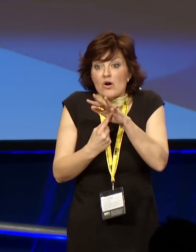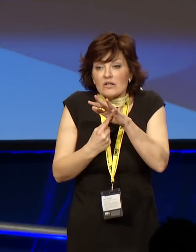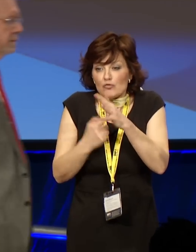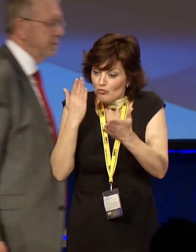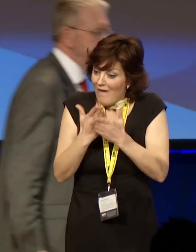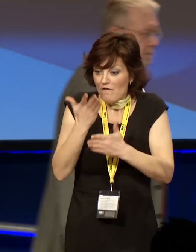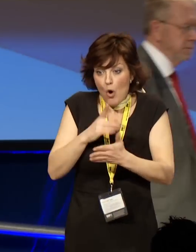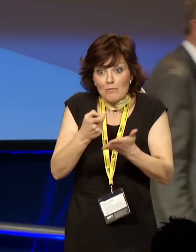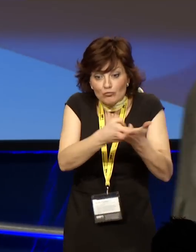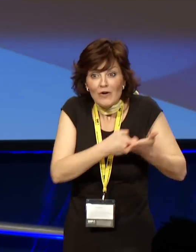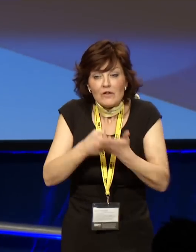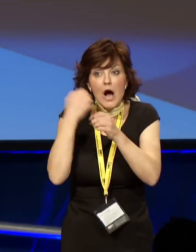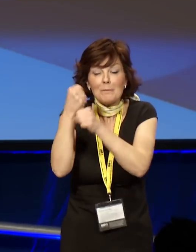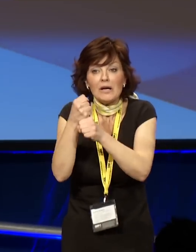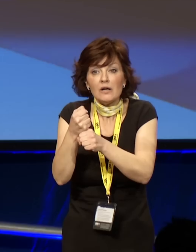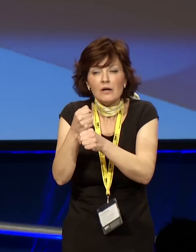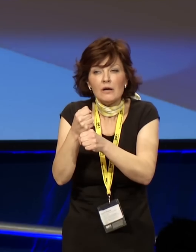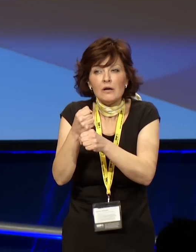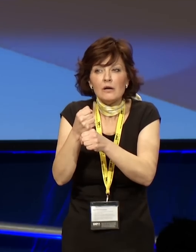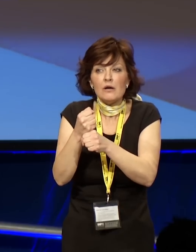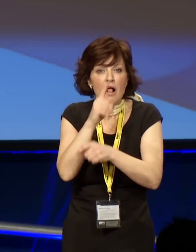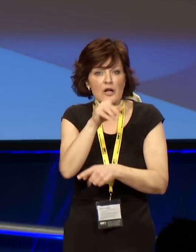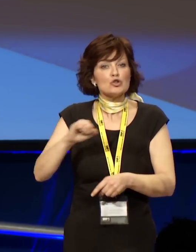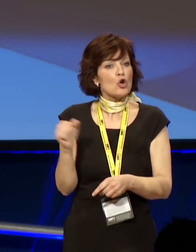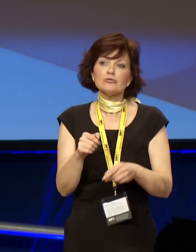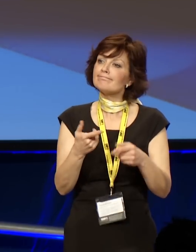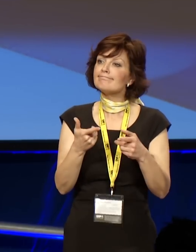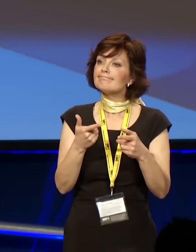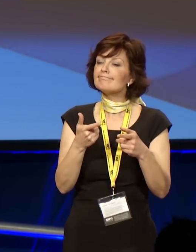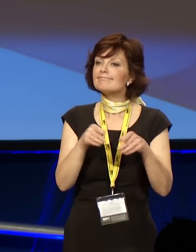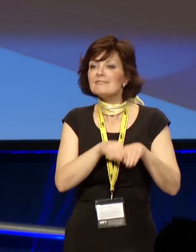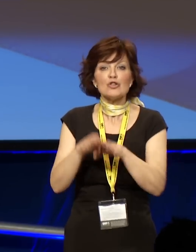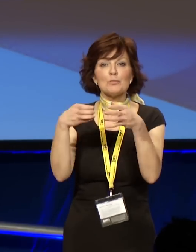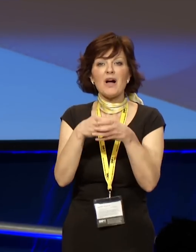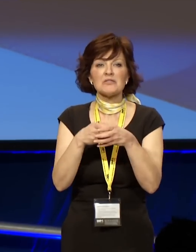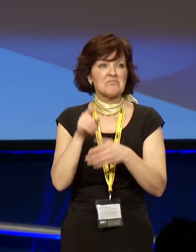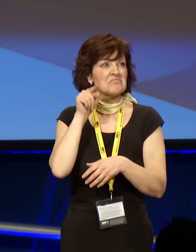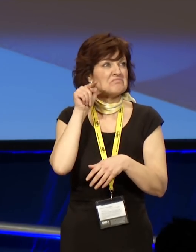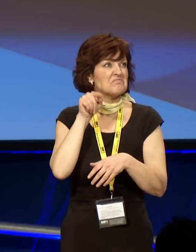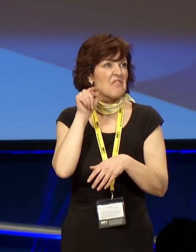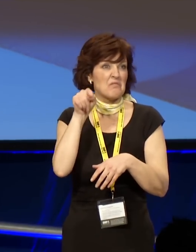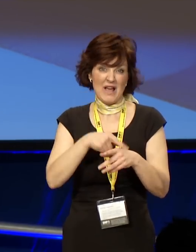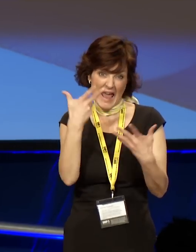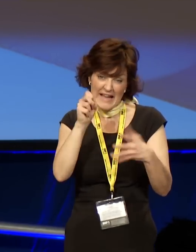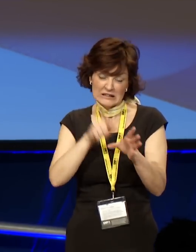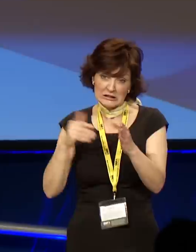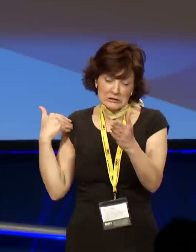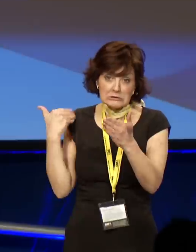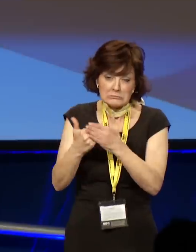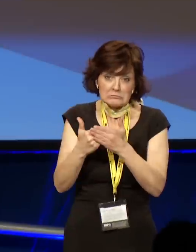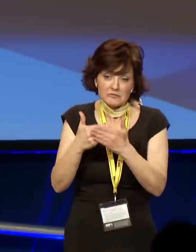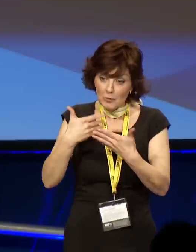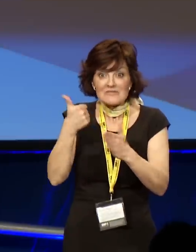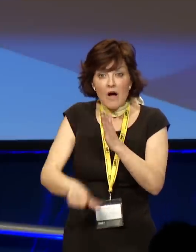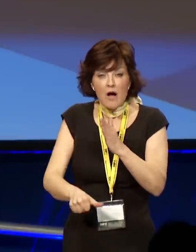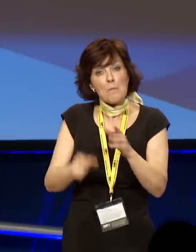from the campaign. You know, for the Scottish National Party is 80 plus years old.